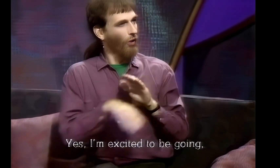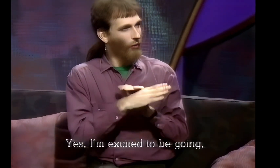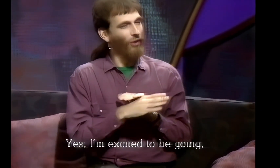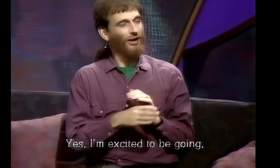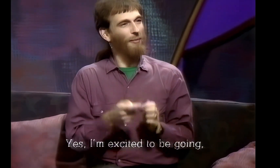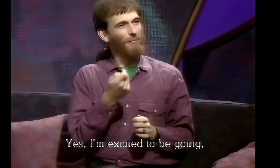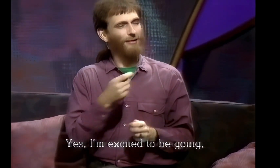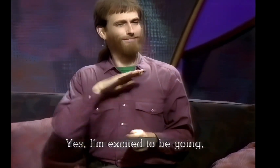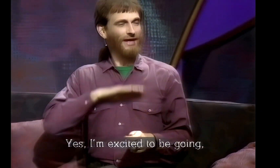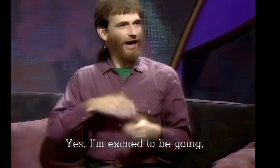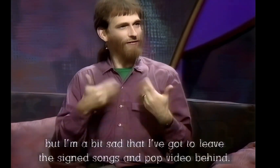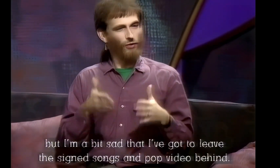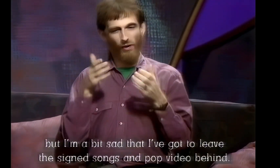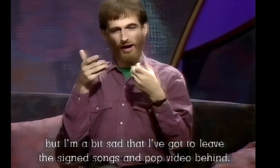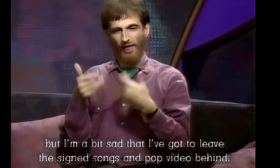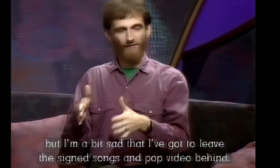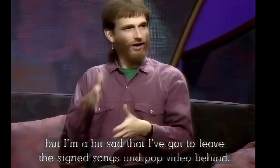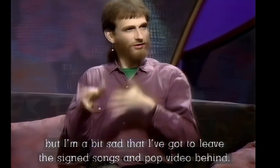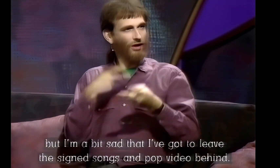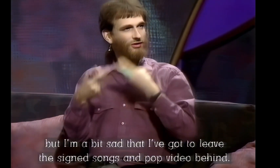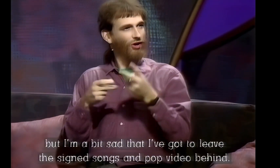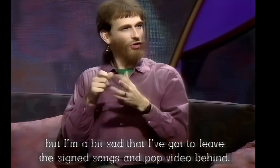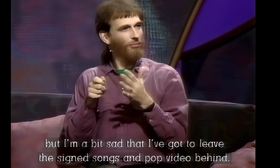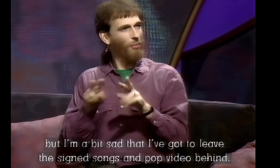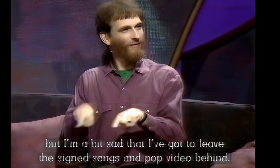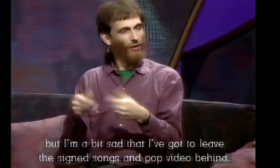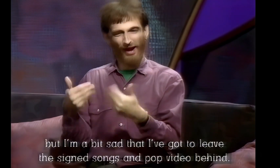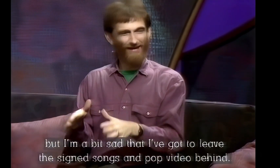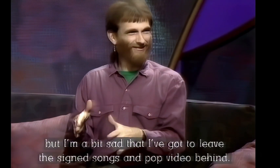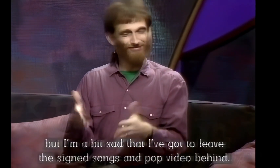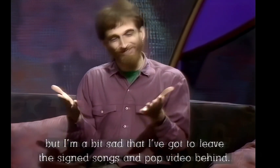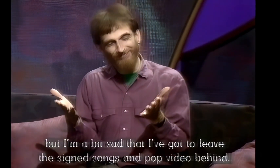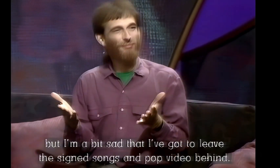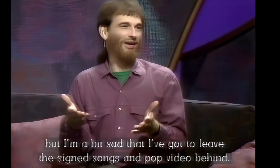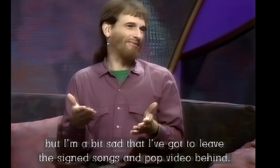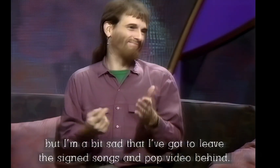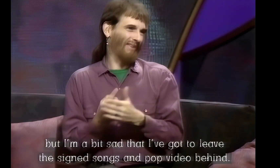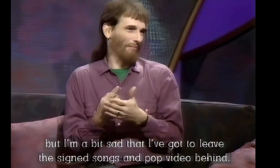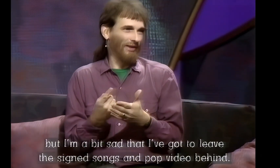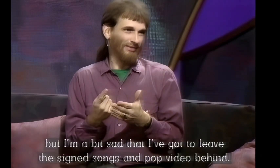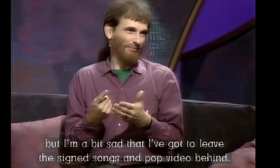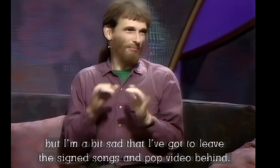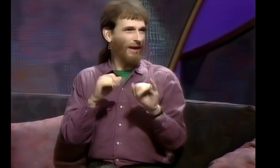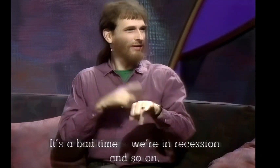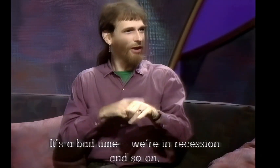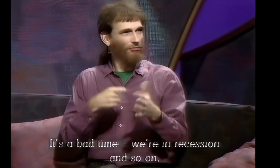Well, yes, I'm excited to be going, but I'm a bit sad that I've got to leave, the signs, songs and pop video behind.